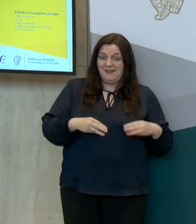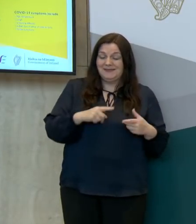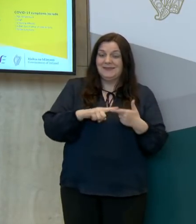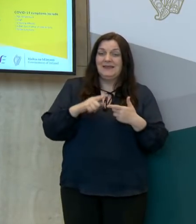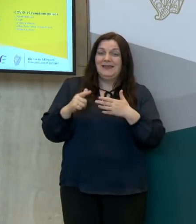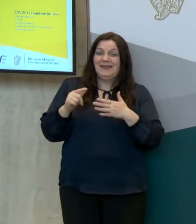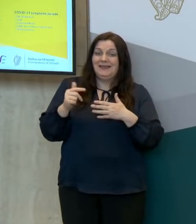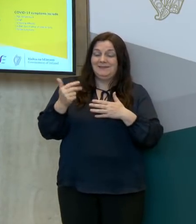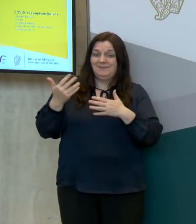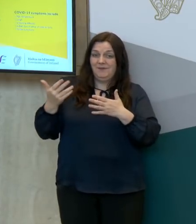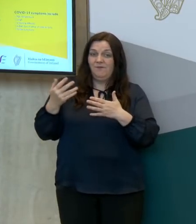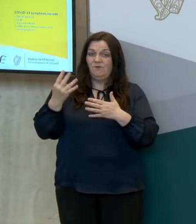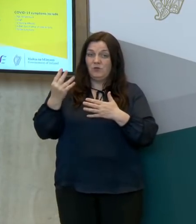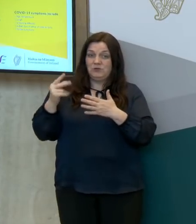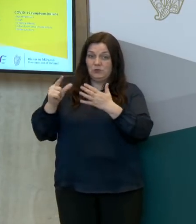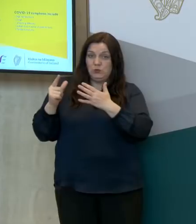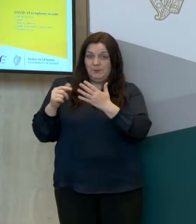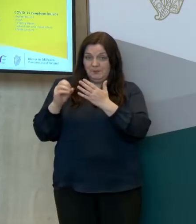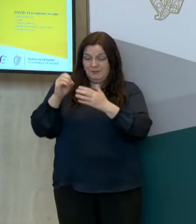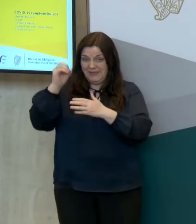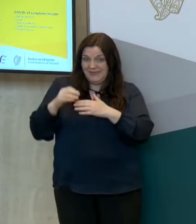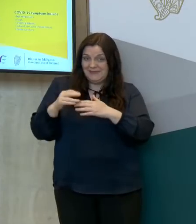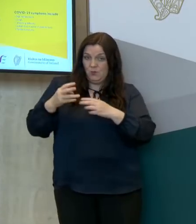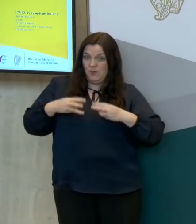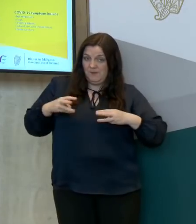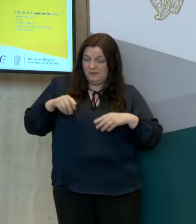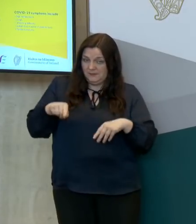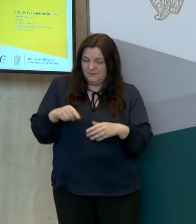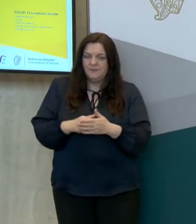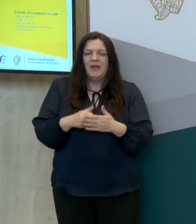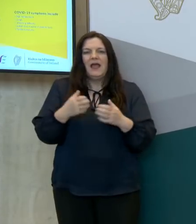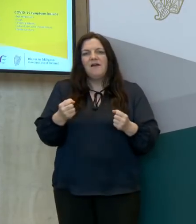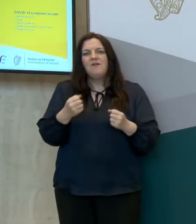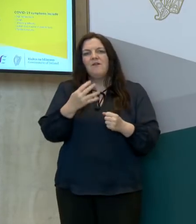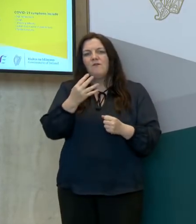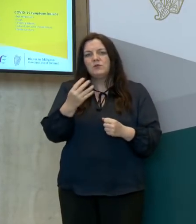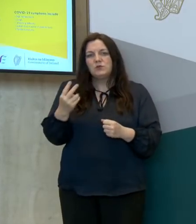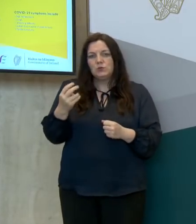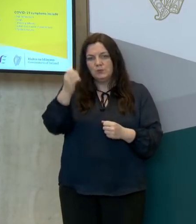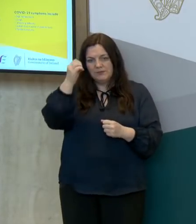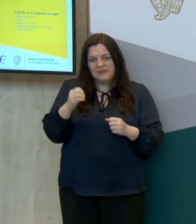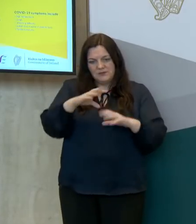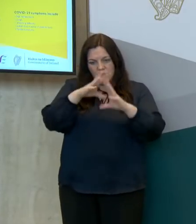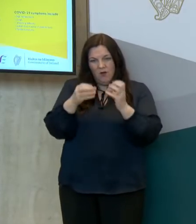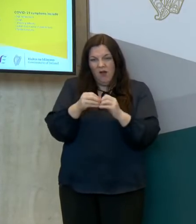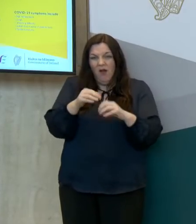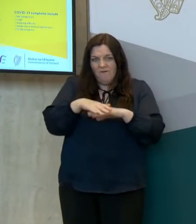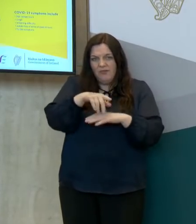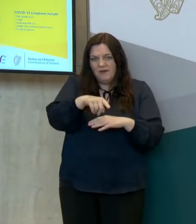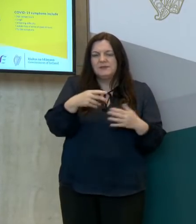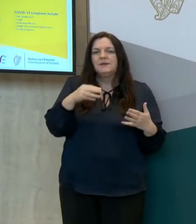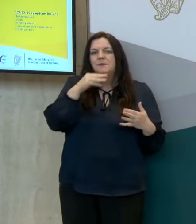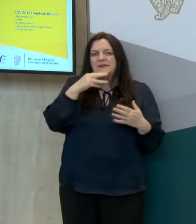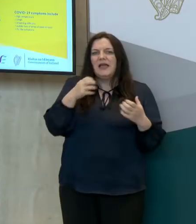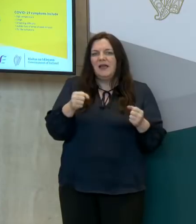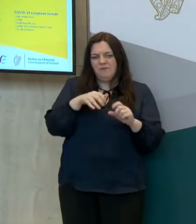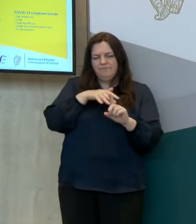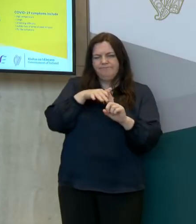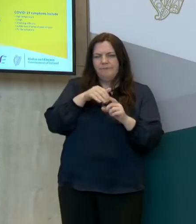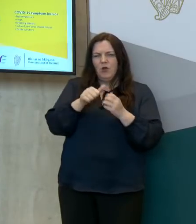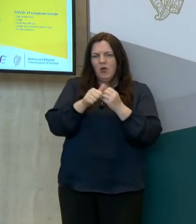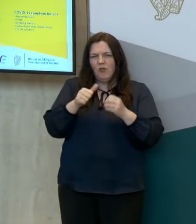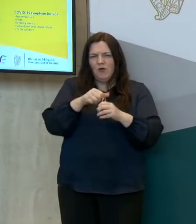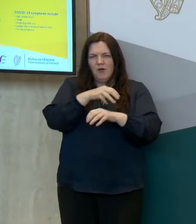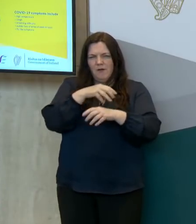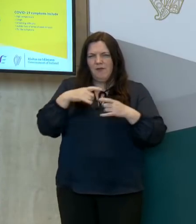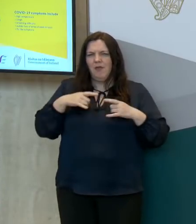females. 42 or 23% had underlying medical conditions. 61 cases or